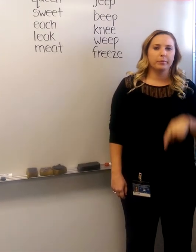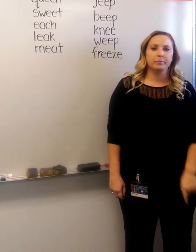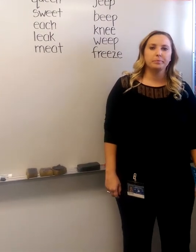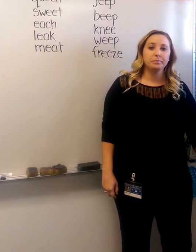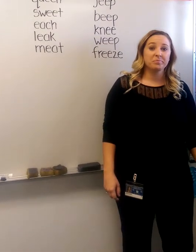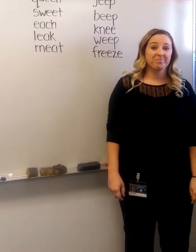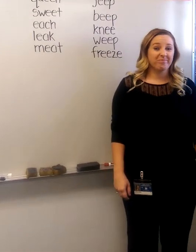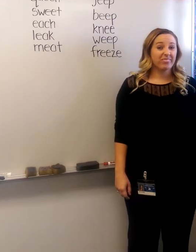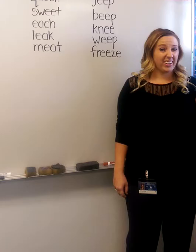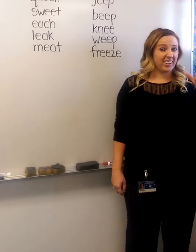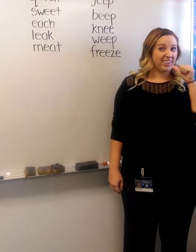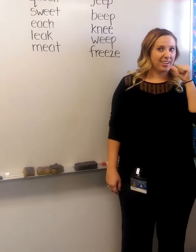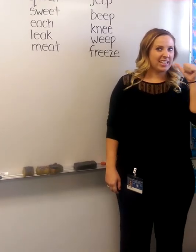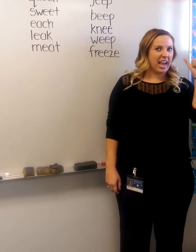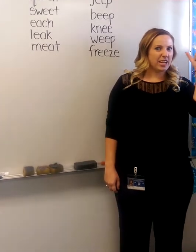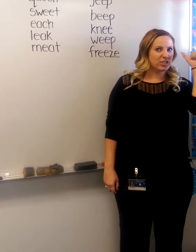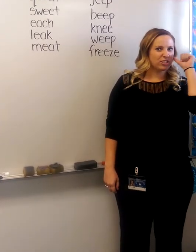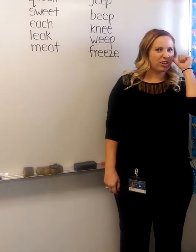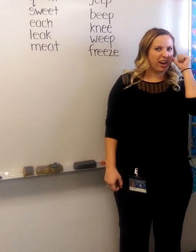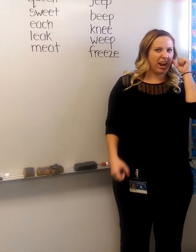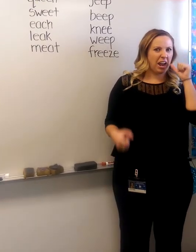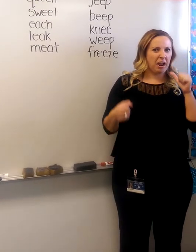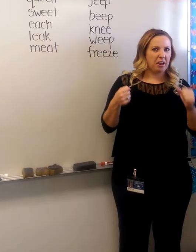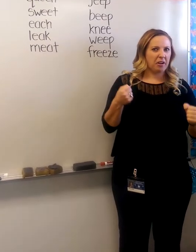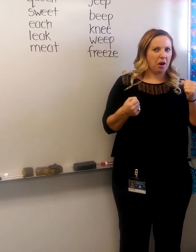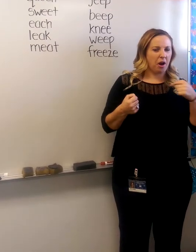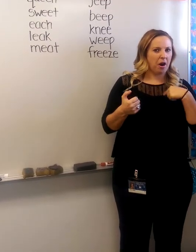Yesterday, I bought a new Jeep.